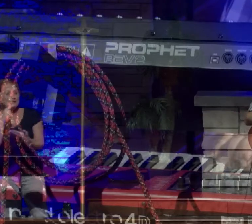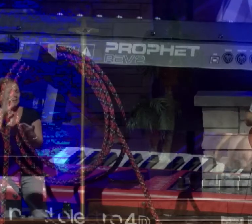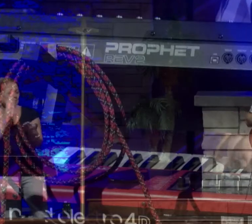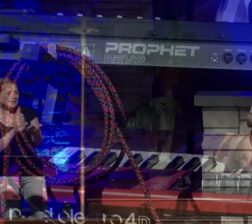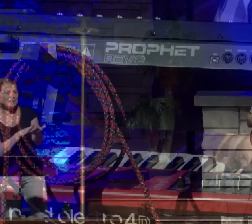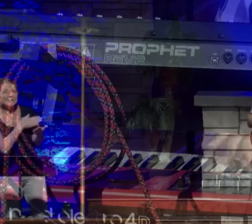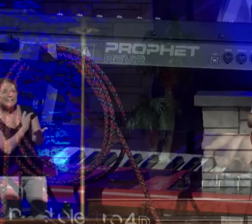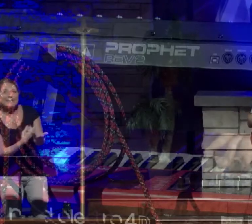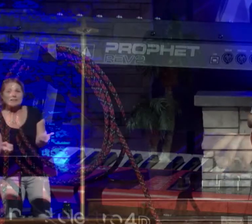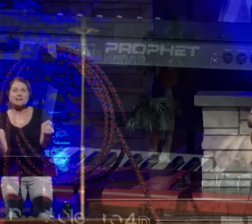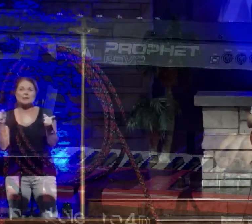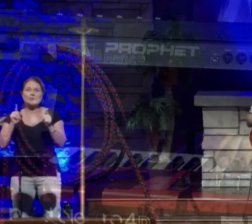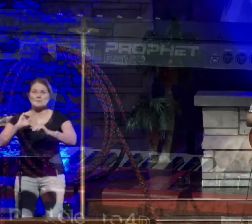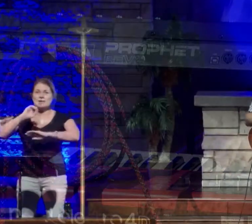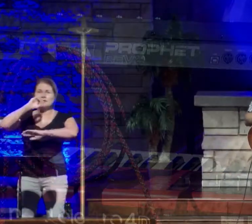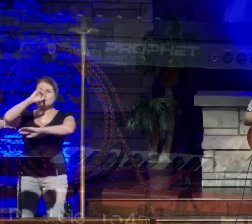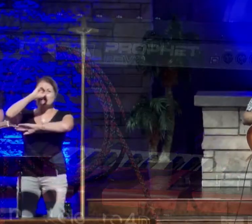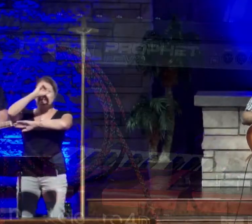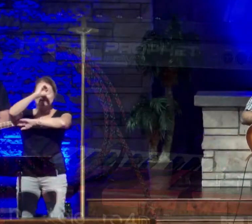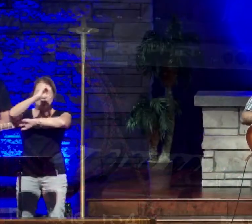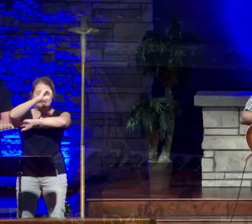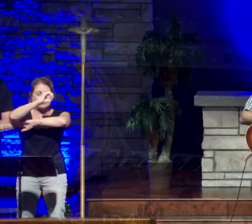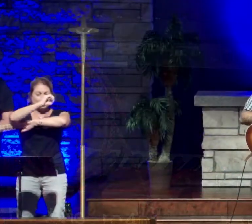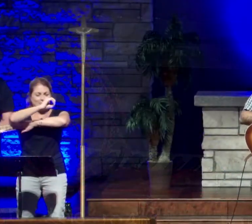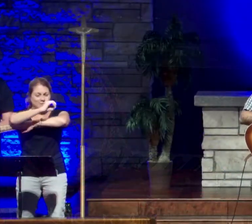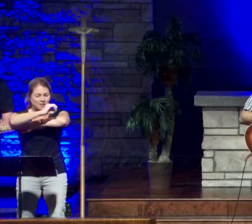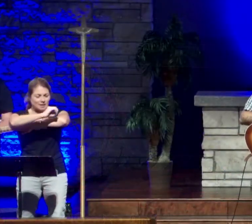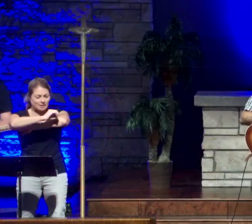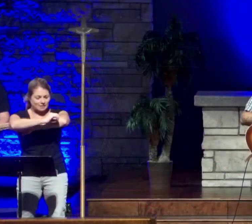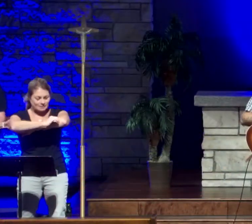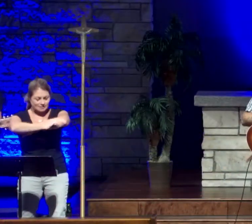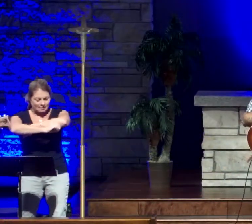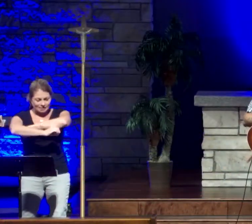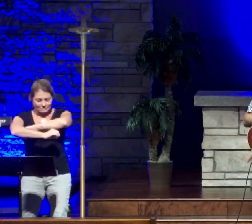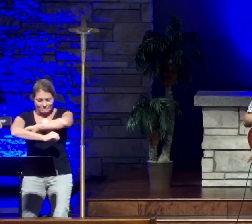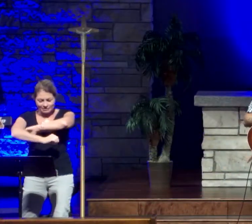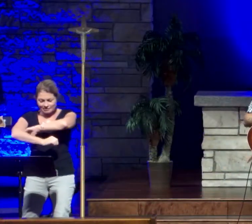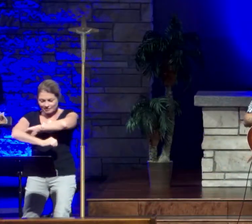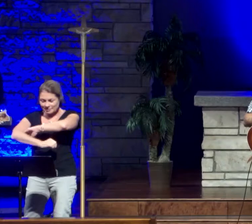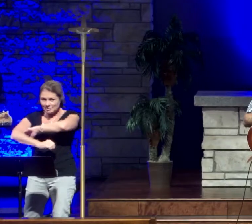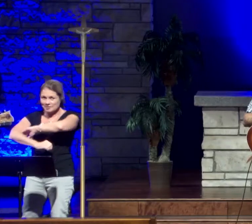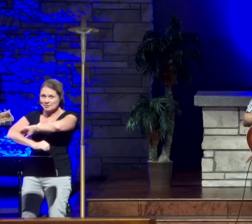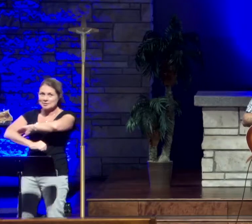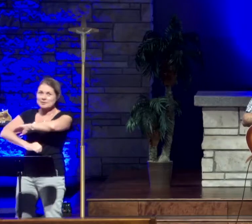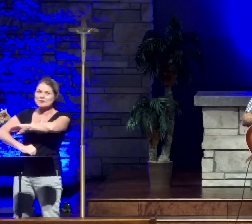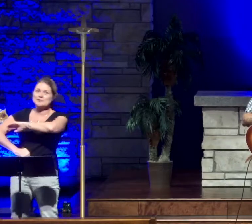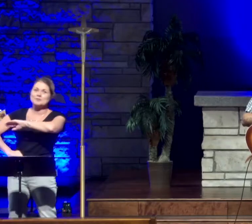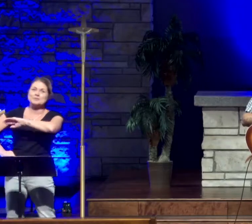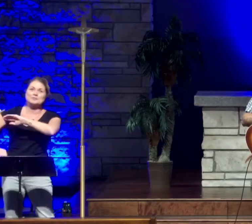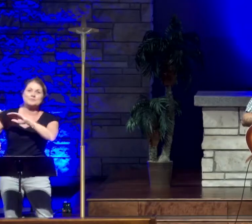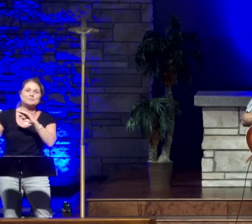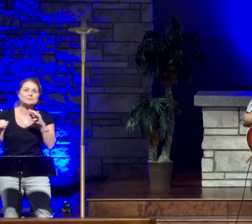let me be singing when the evening